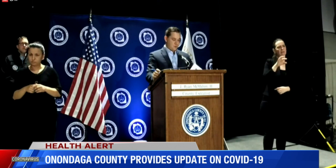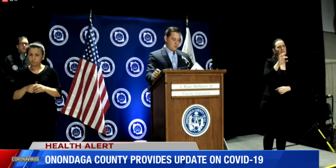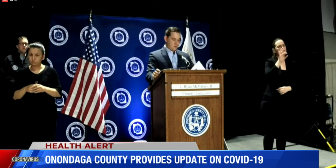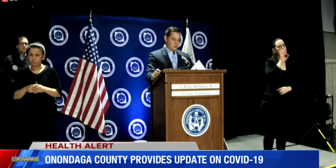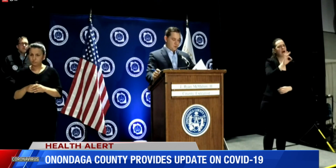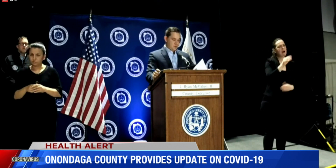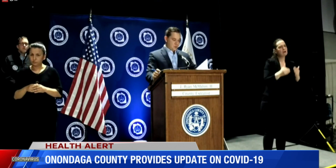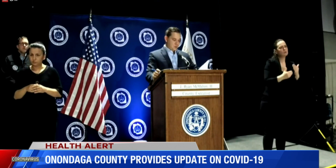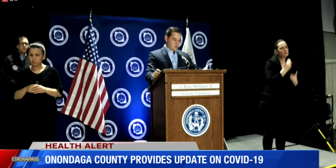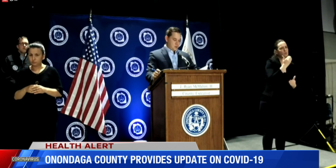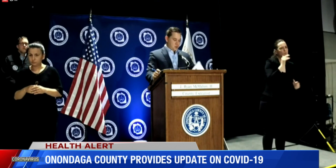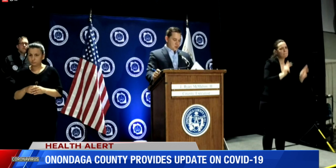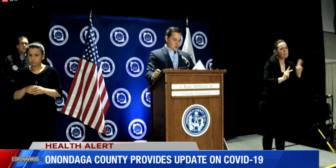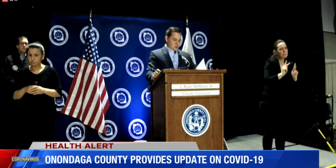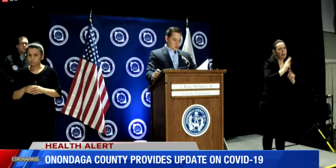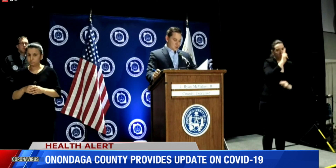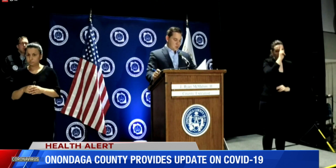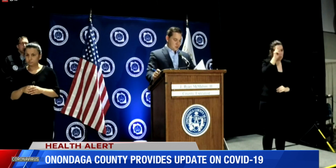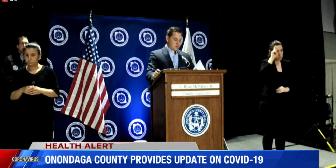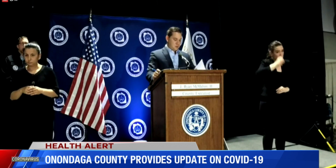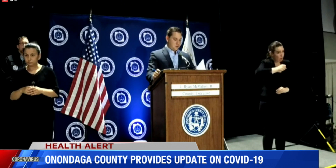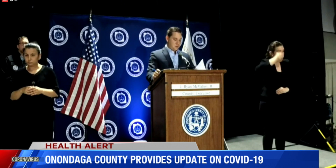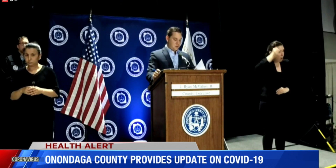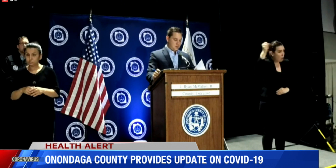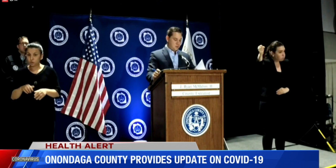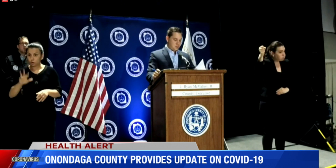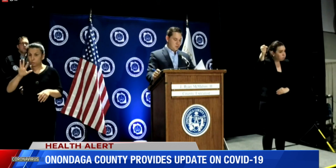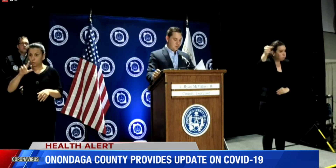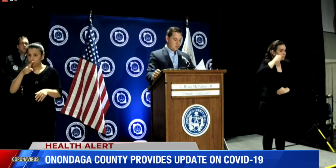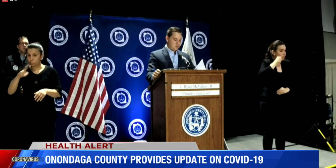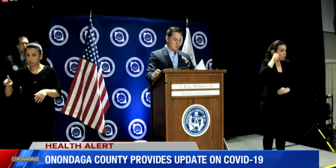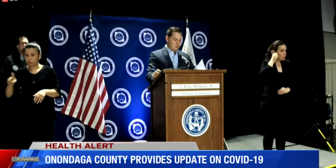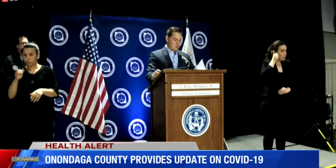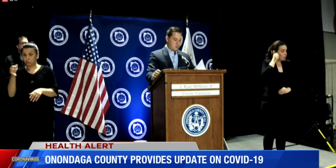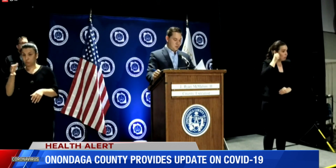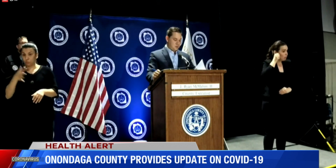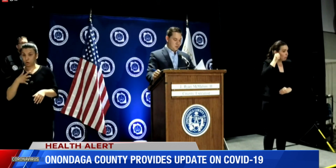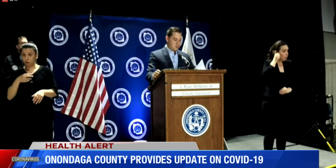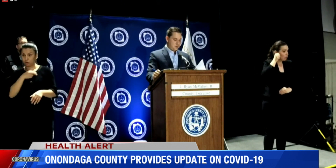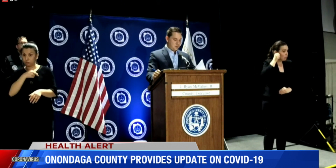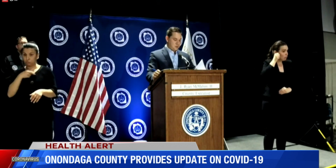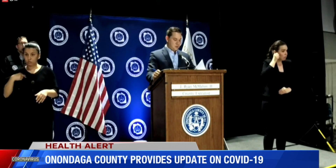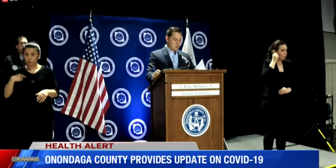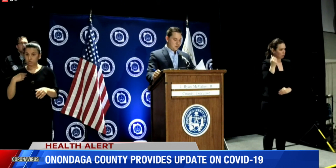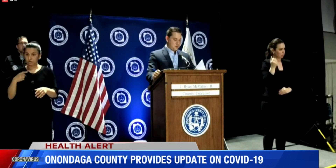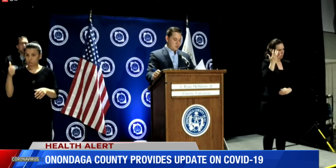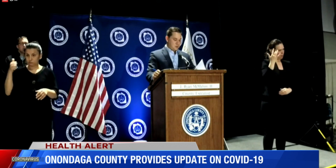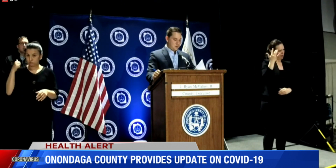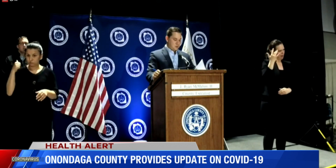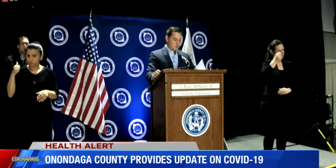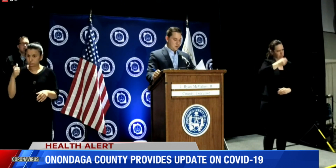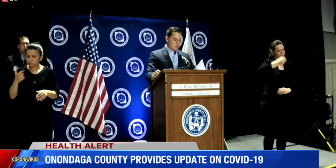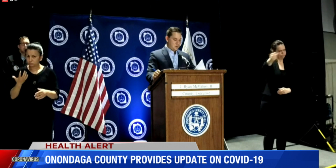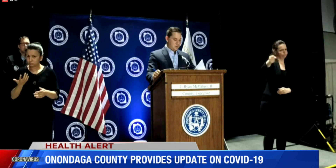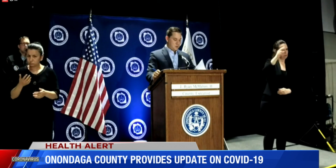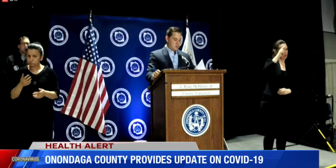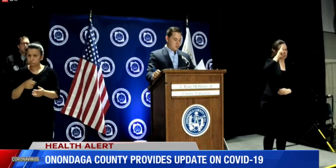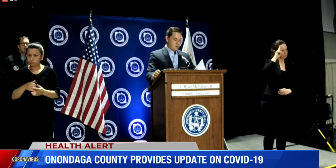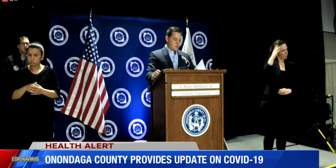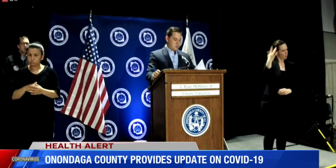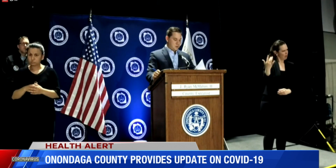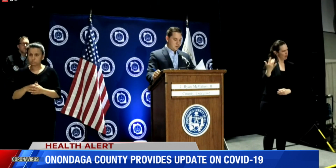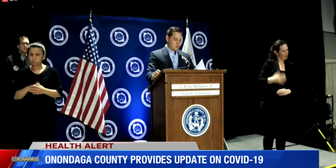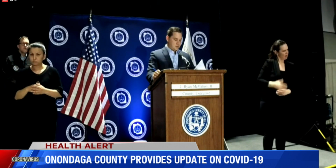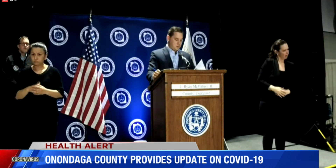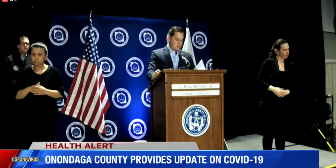literal people checking into a hospital, or in some cases are people already in the hospital, but because their results aren't back